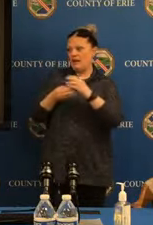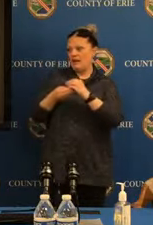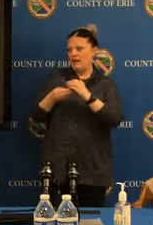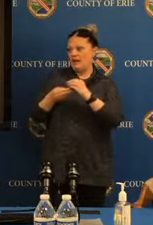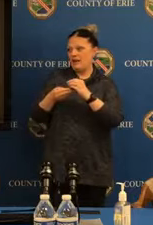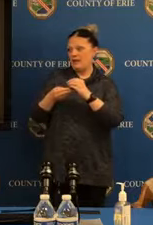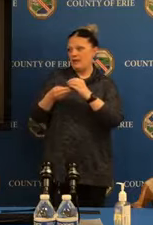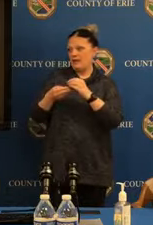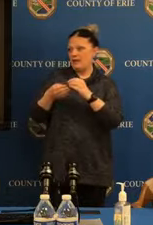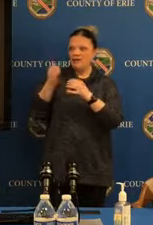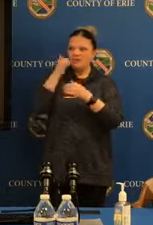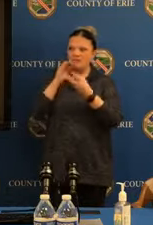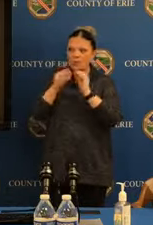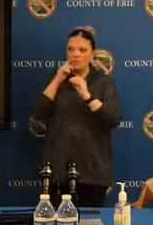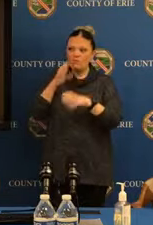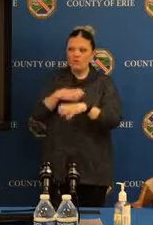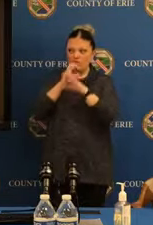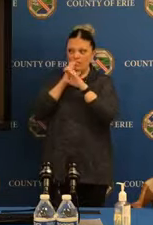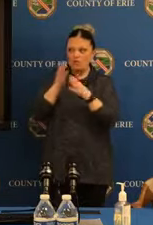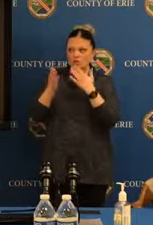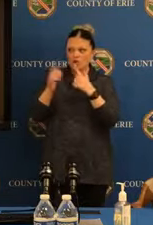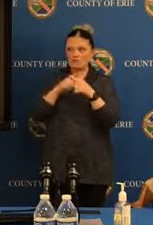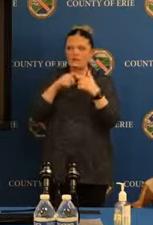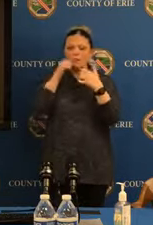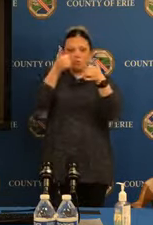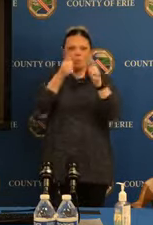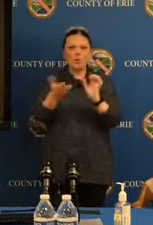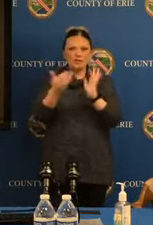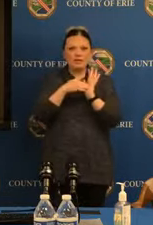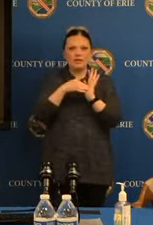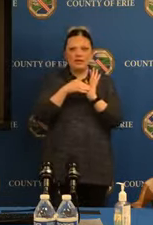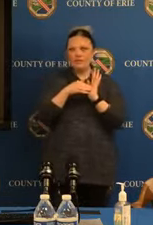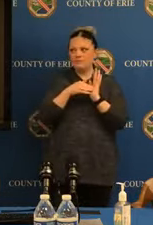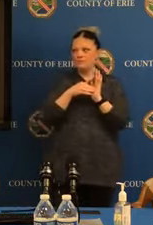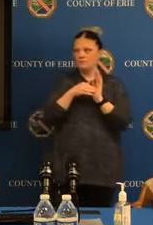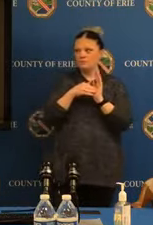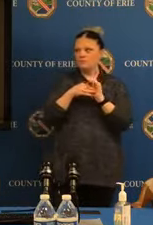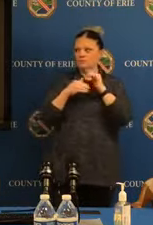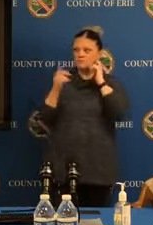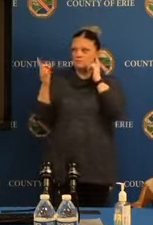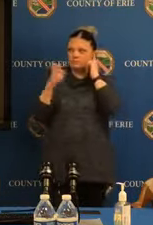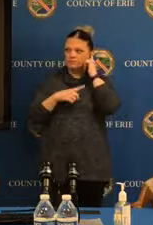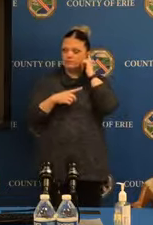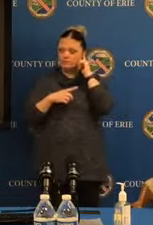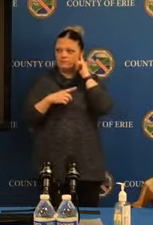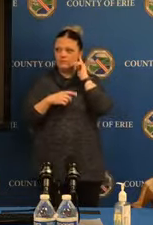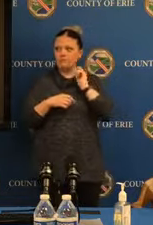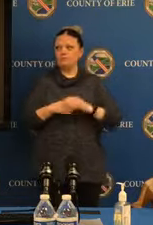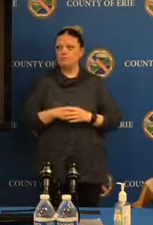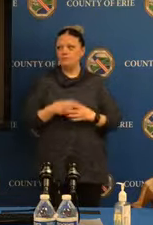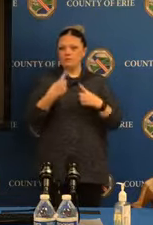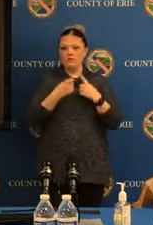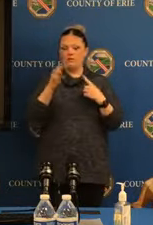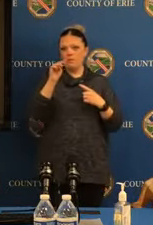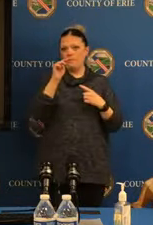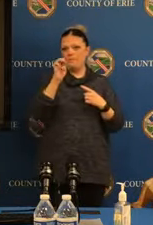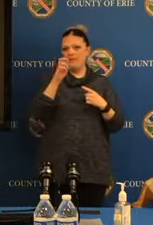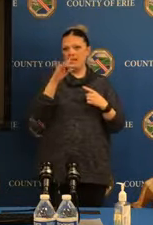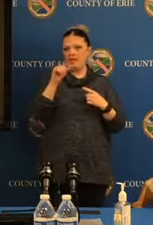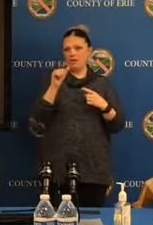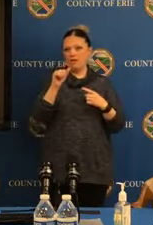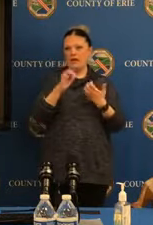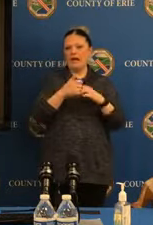phone number for Crisis Services, and we will post that again here momentarily. Mm-hmm. Next question. Here's a question from the media. How